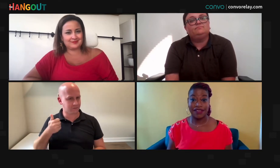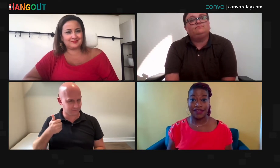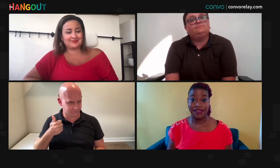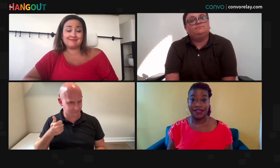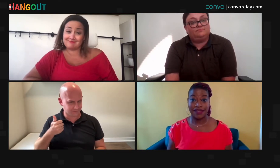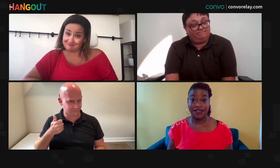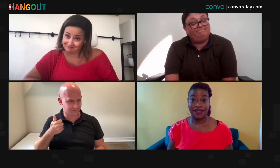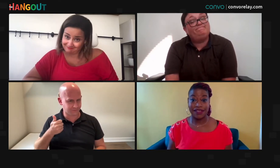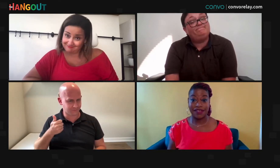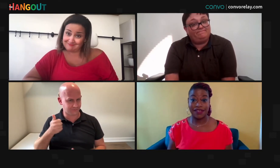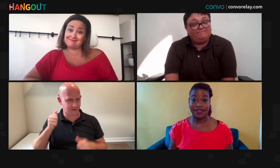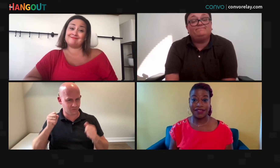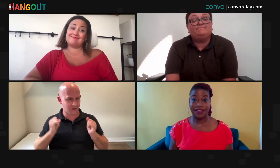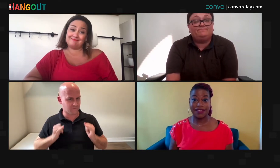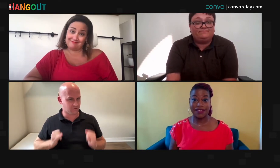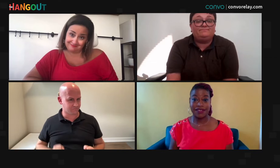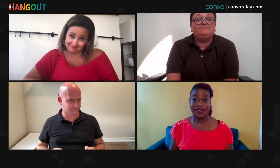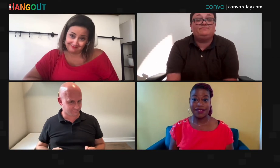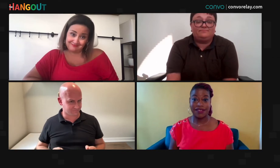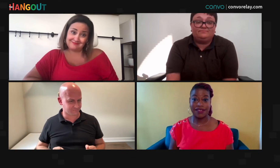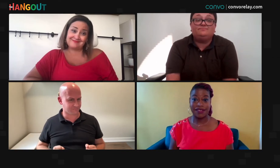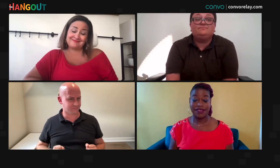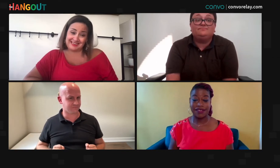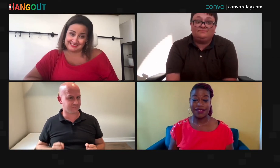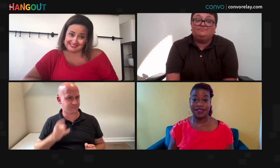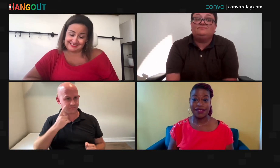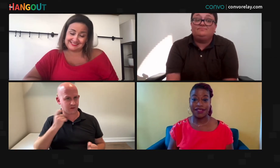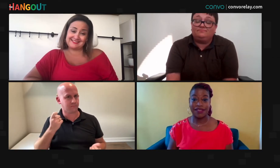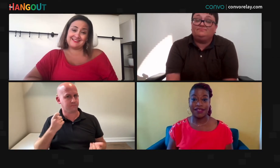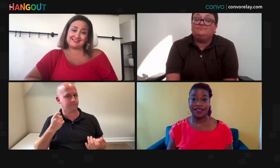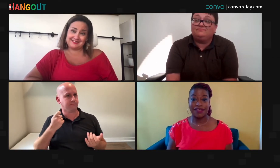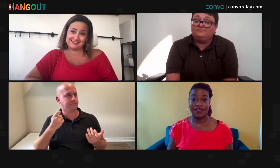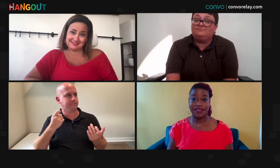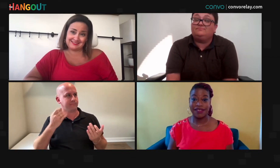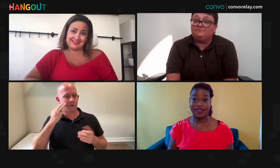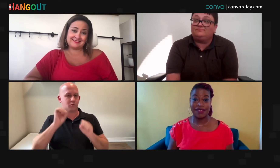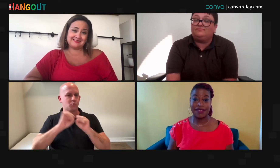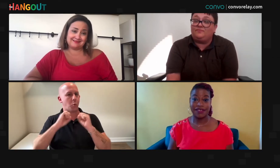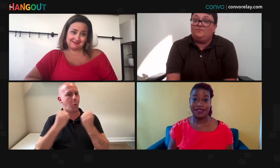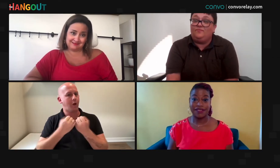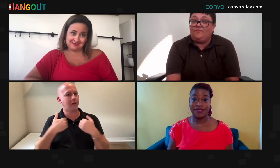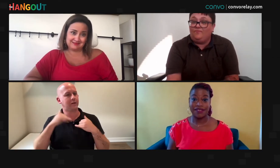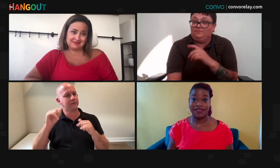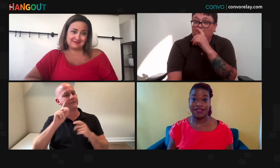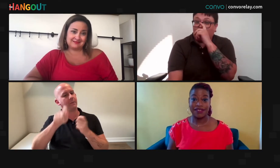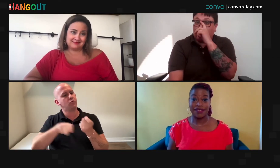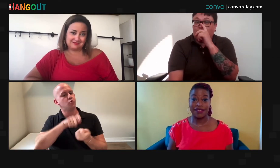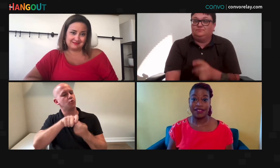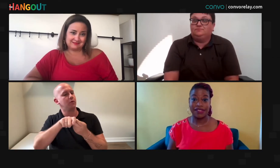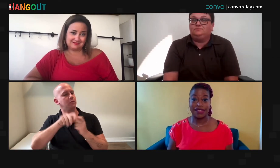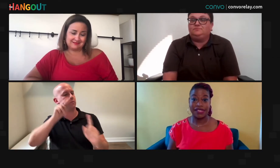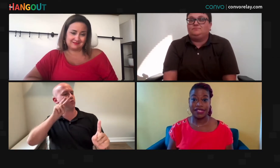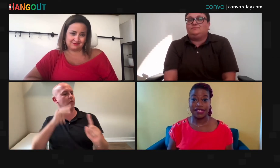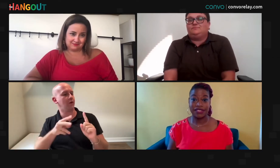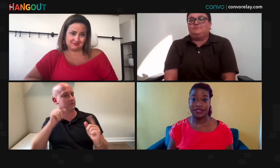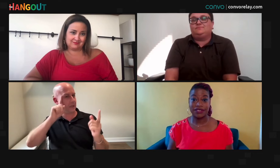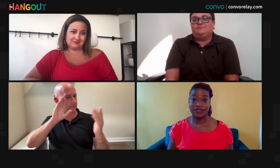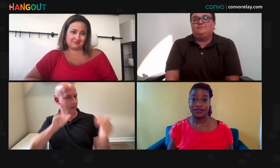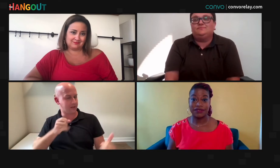No. It's the exact opposite. When I go to therapy, I'm a stronger individual. Because society has